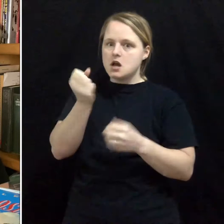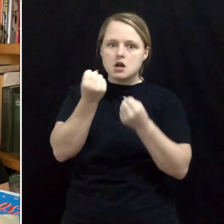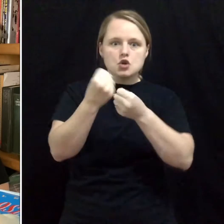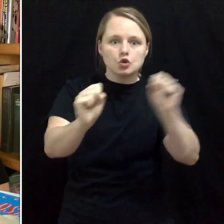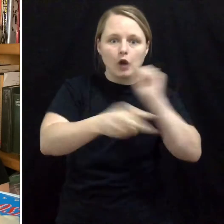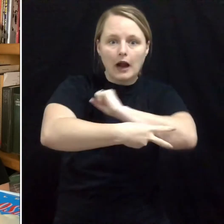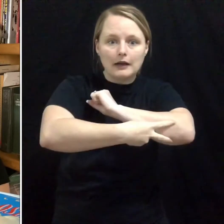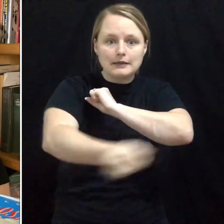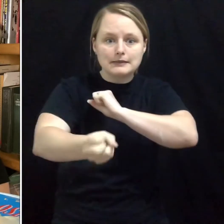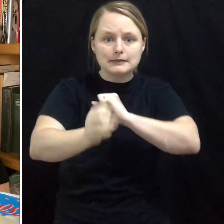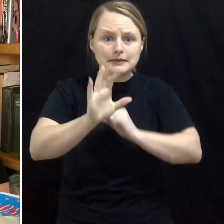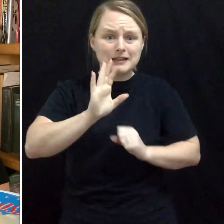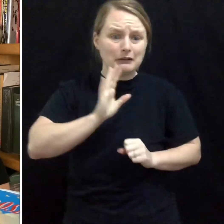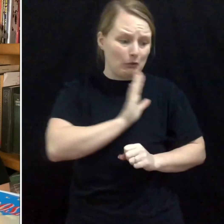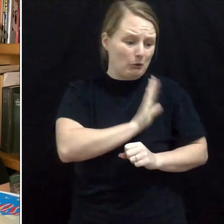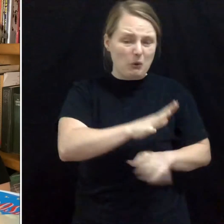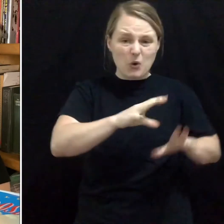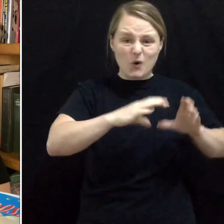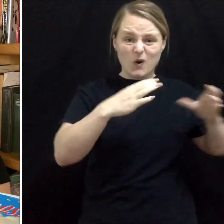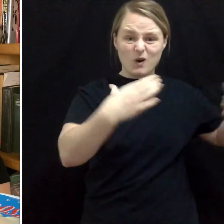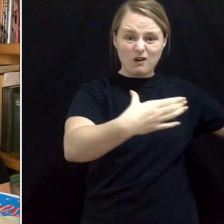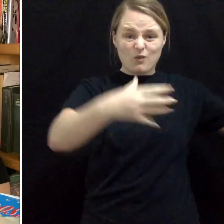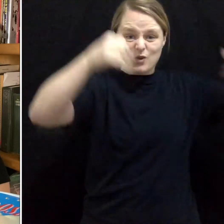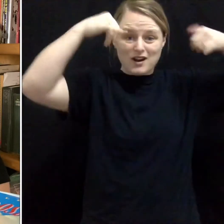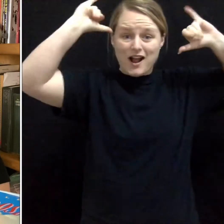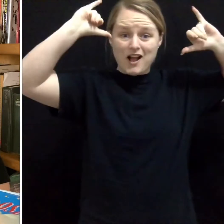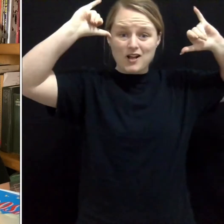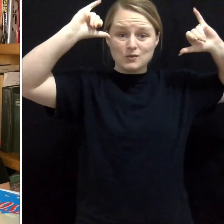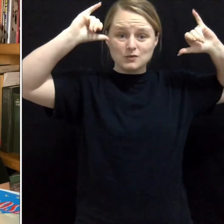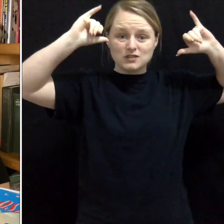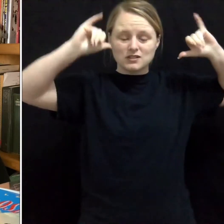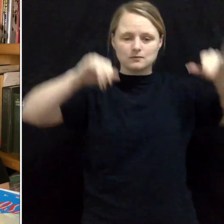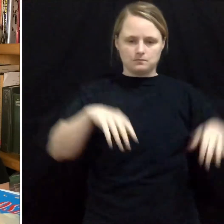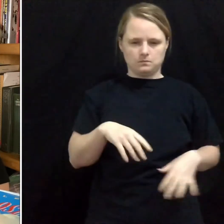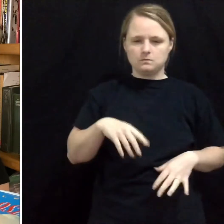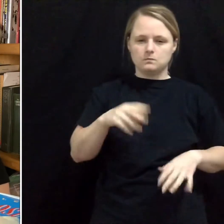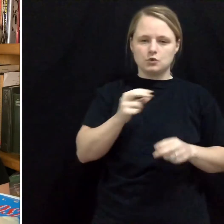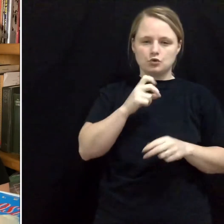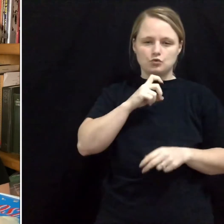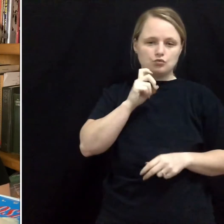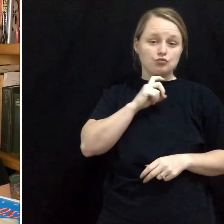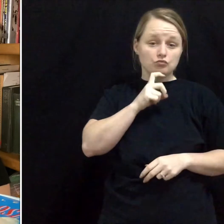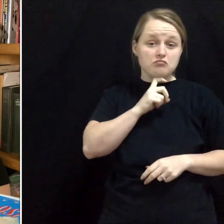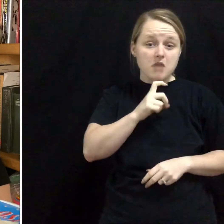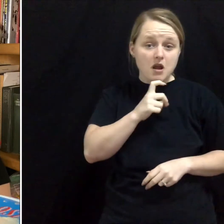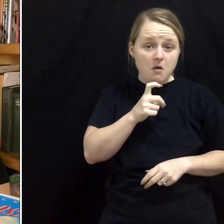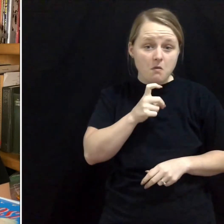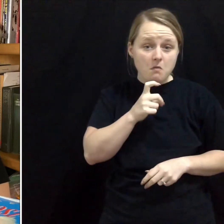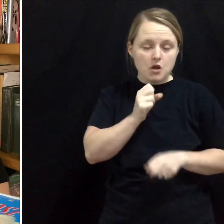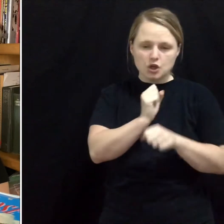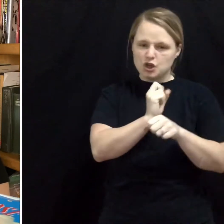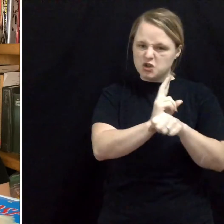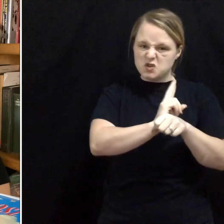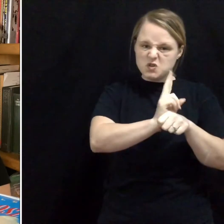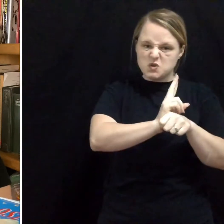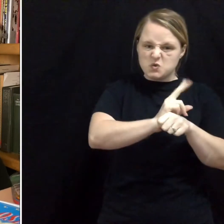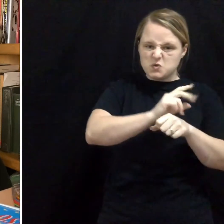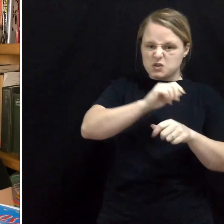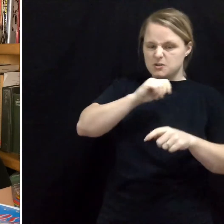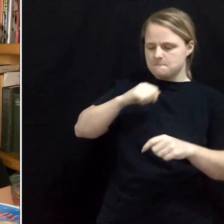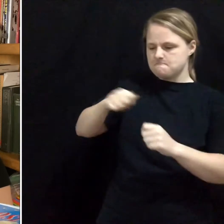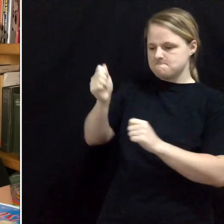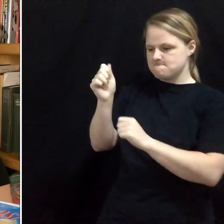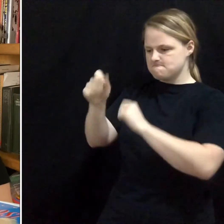spare metal rods she always carried with her, Rose lassoed those hot-tempered hooligans up good and